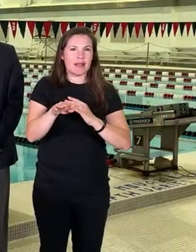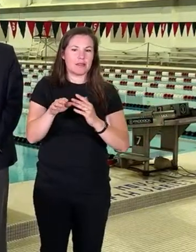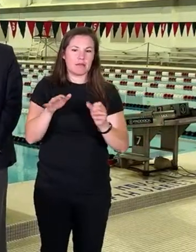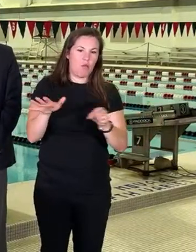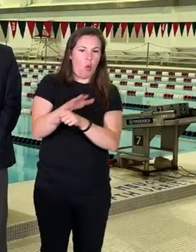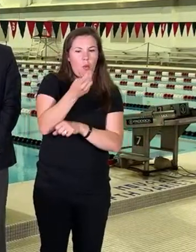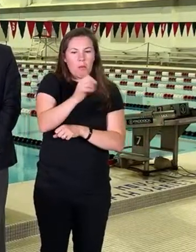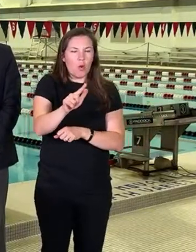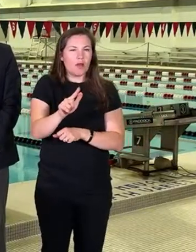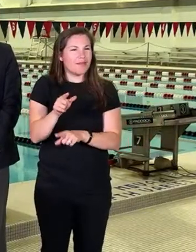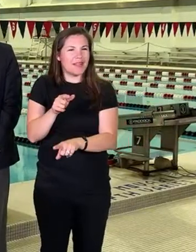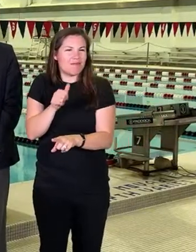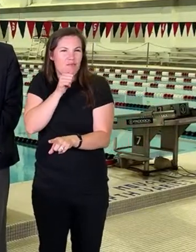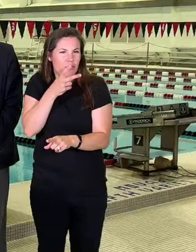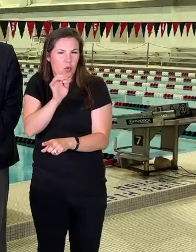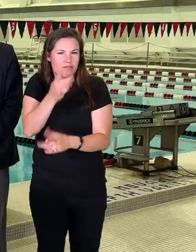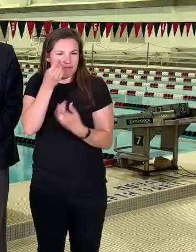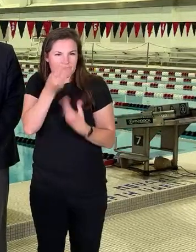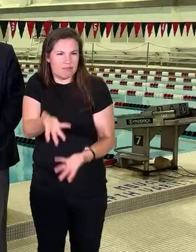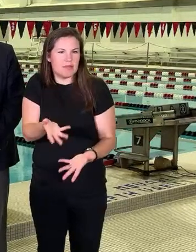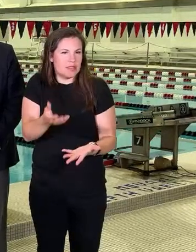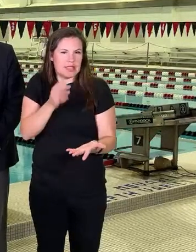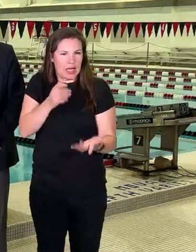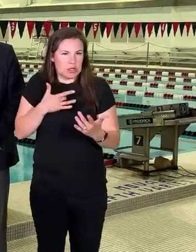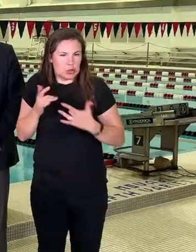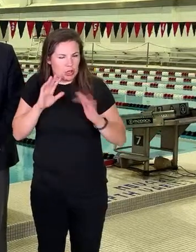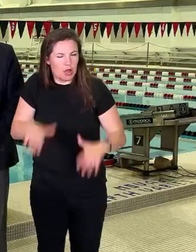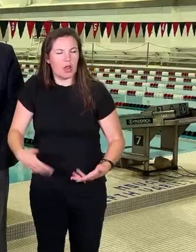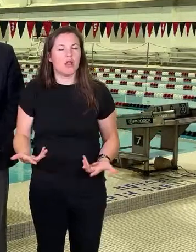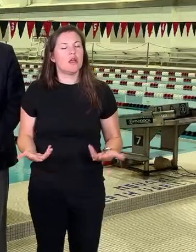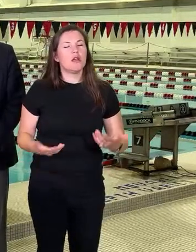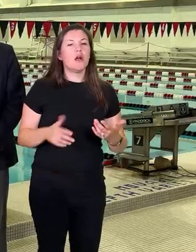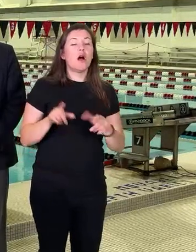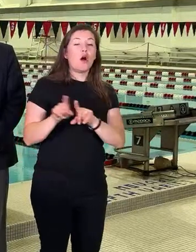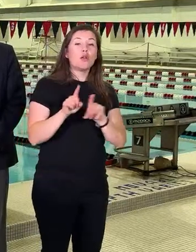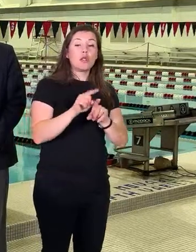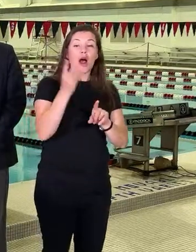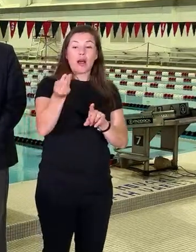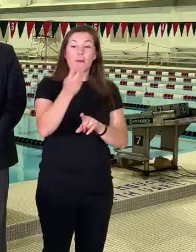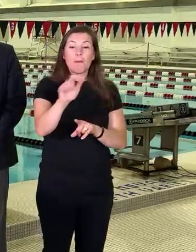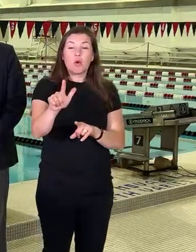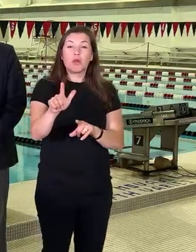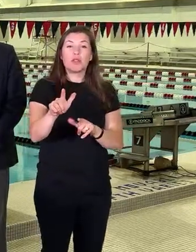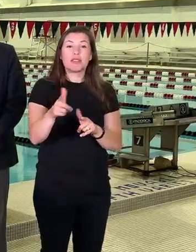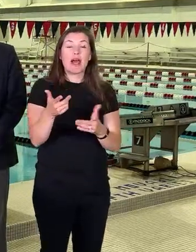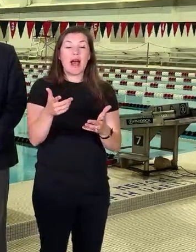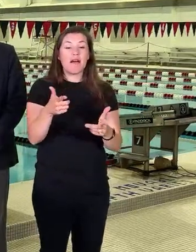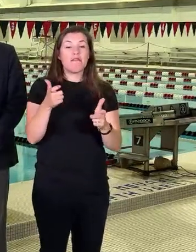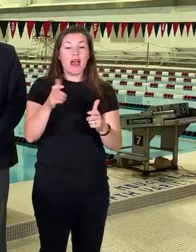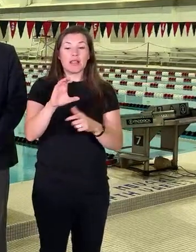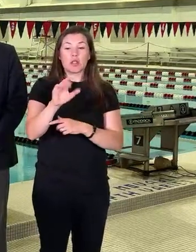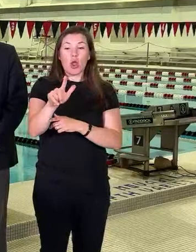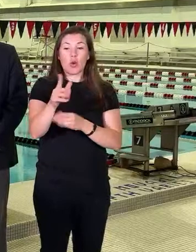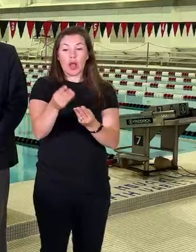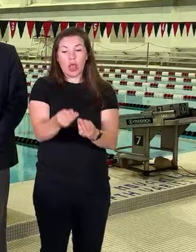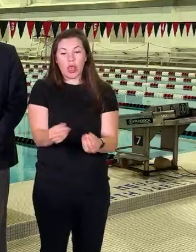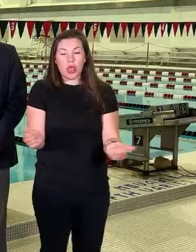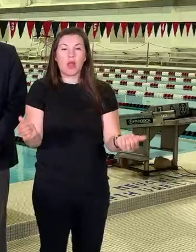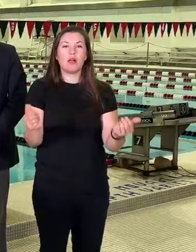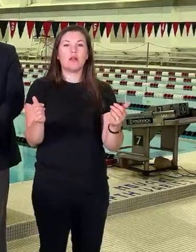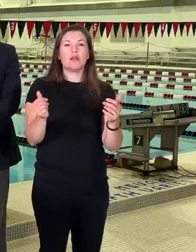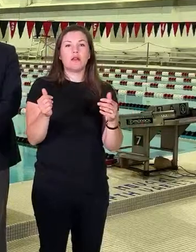pool. There's some things too with outdoor pools, how fast chlorine dissipates and how slowly it